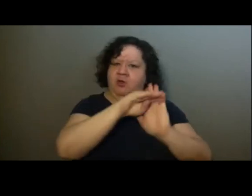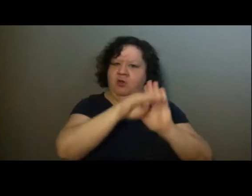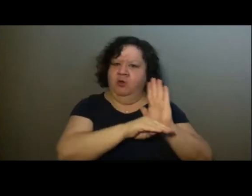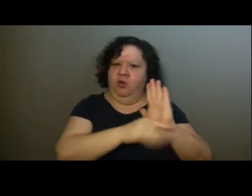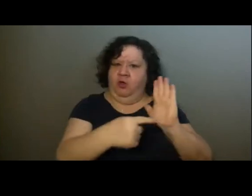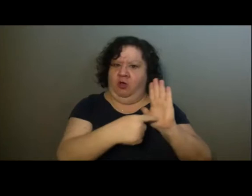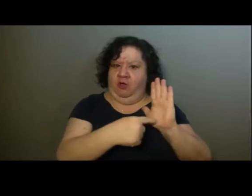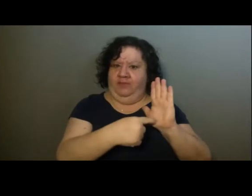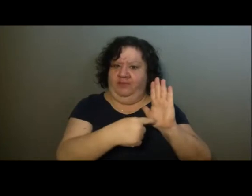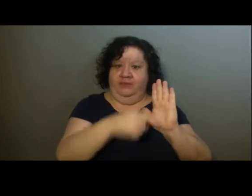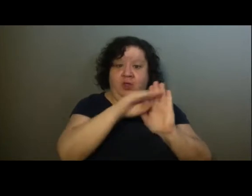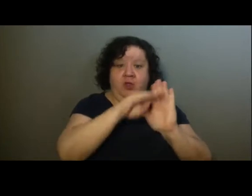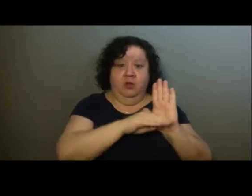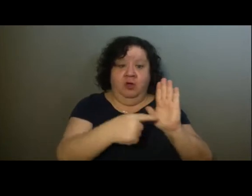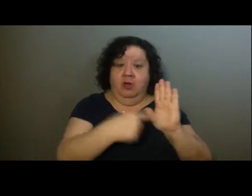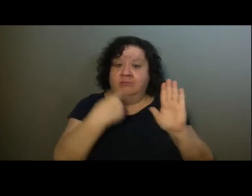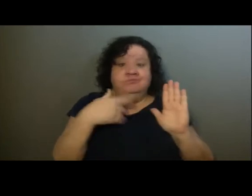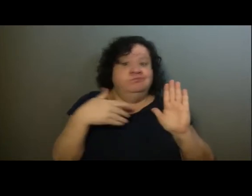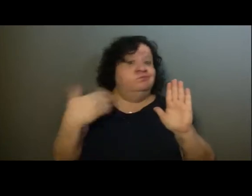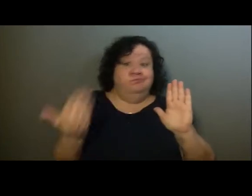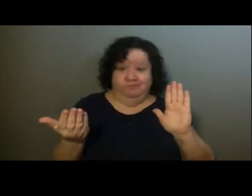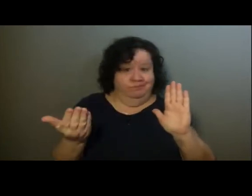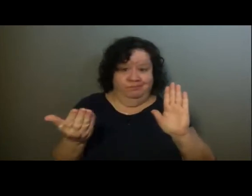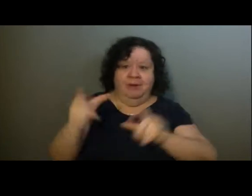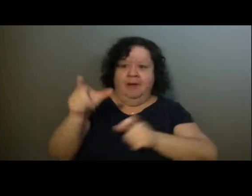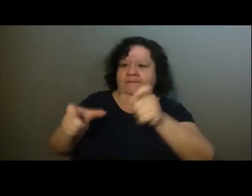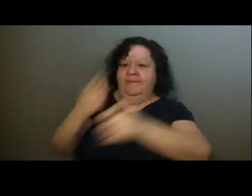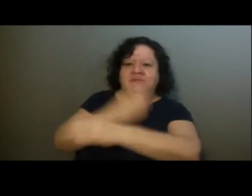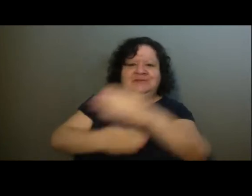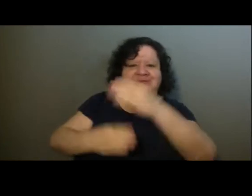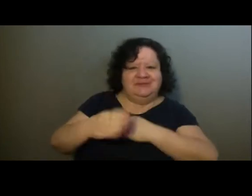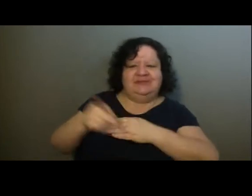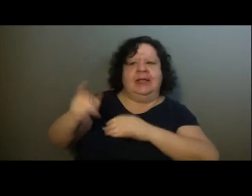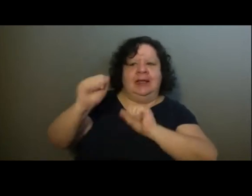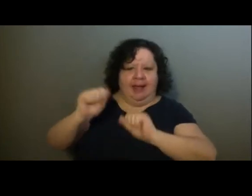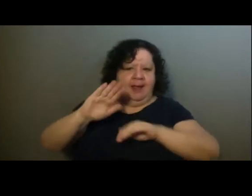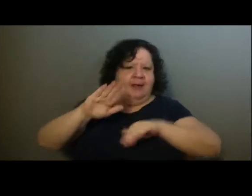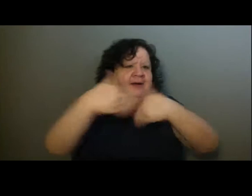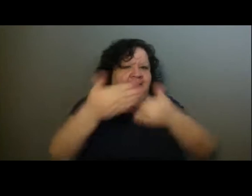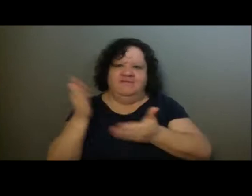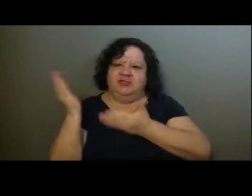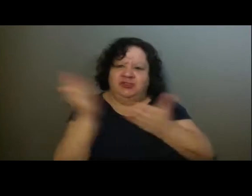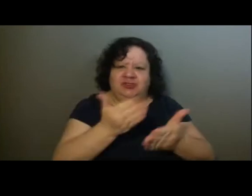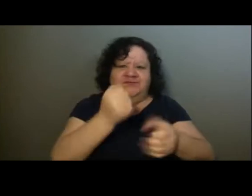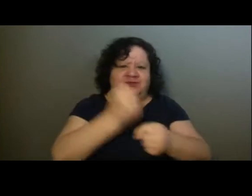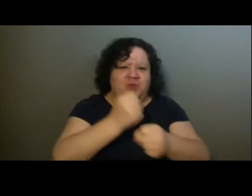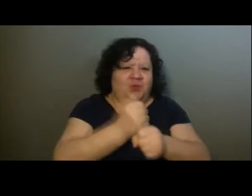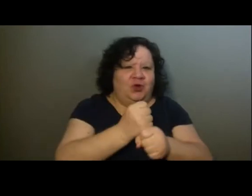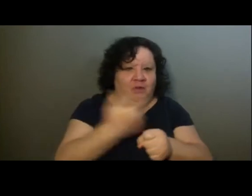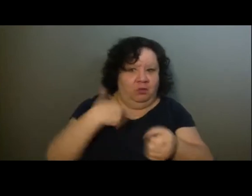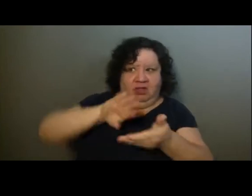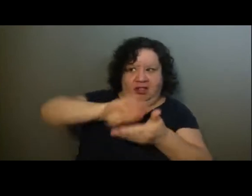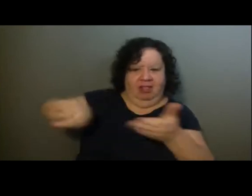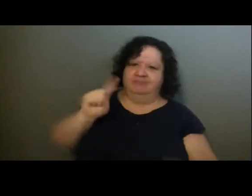with any type of disabilities to be recruited in the rescue forces until 2 months ago. We have been also doing our best to work with persons with disabilities